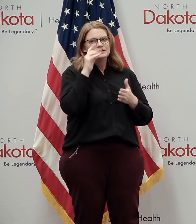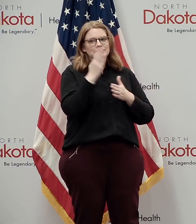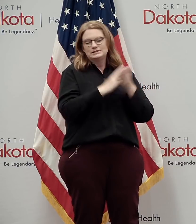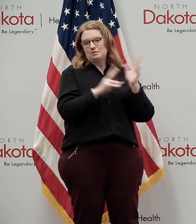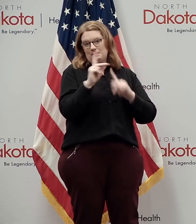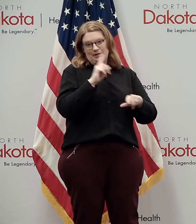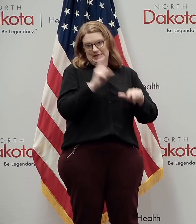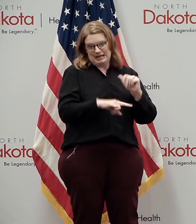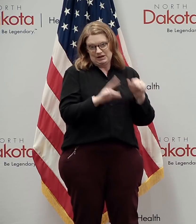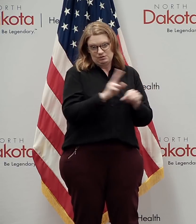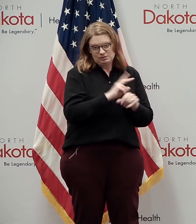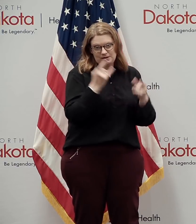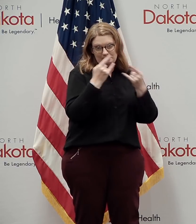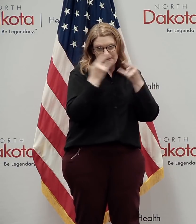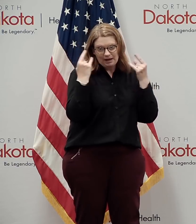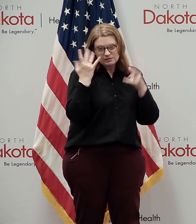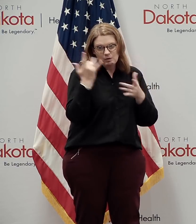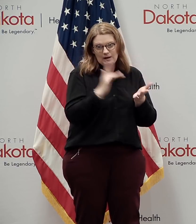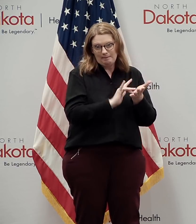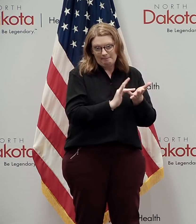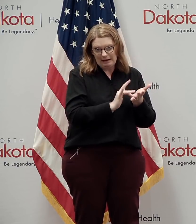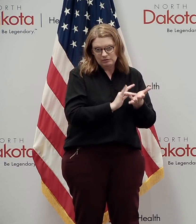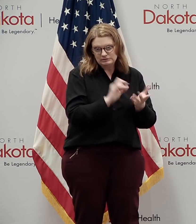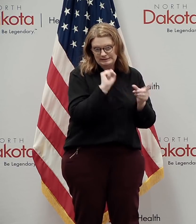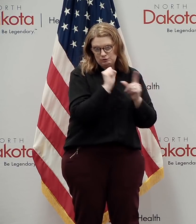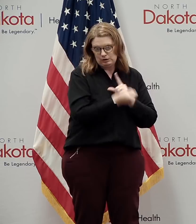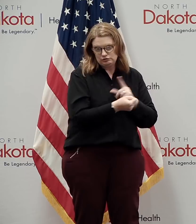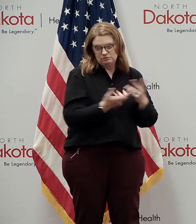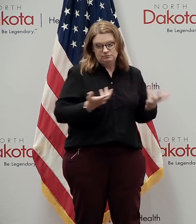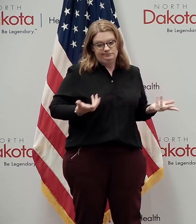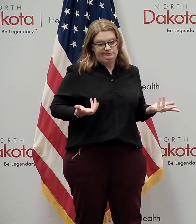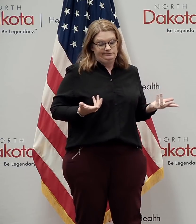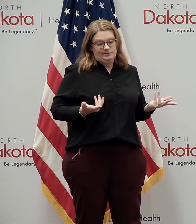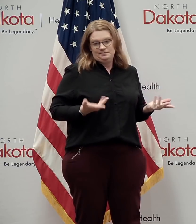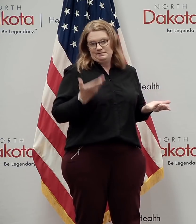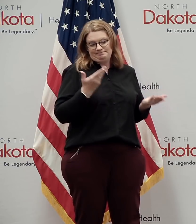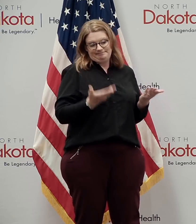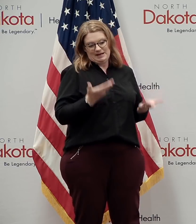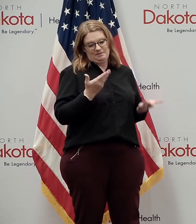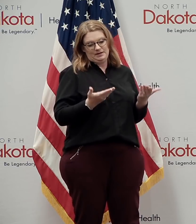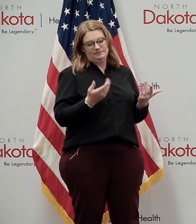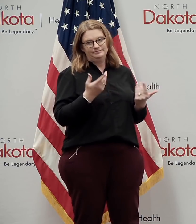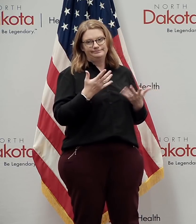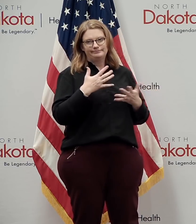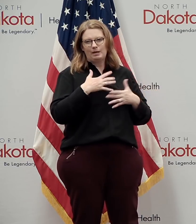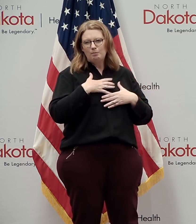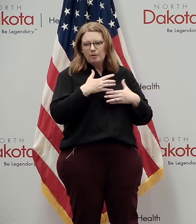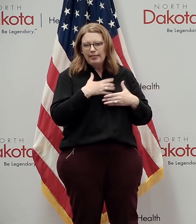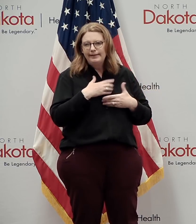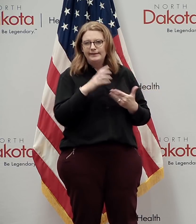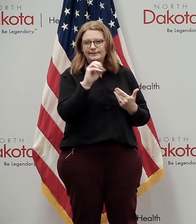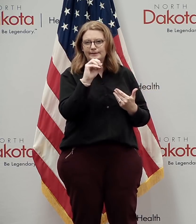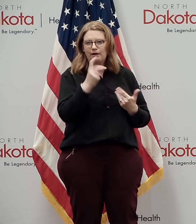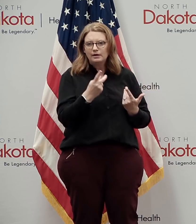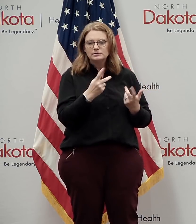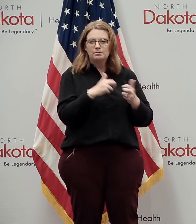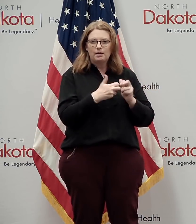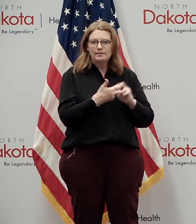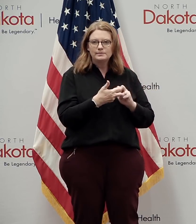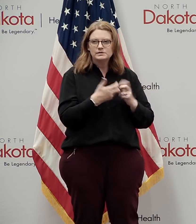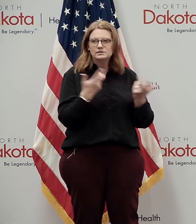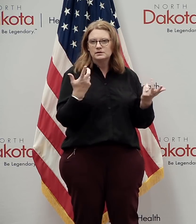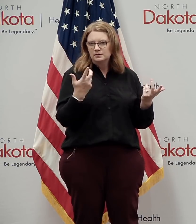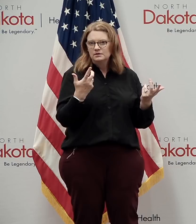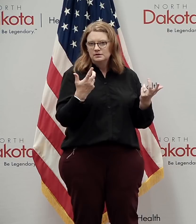aren't able to wear a mask because of medical conditions, people that may have certain breathing or oxygen challenges.